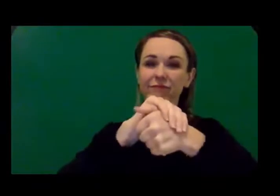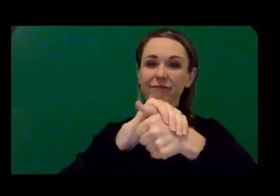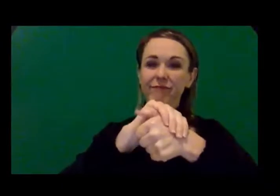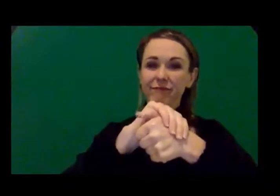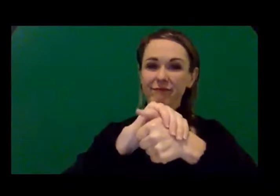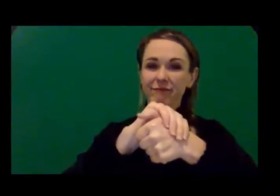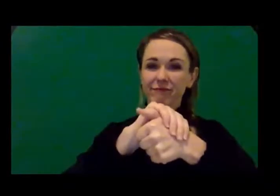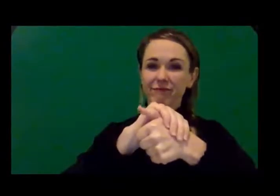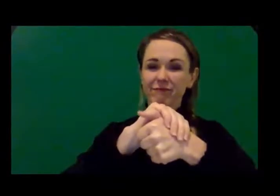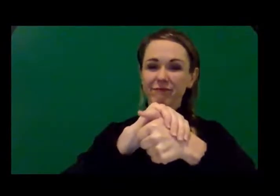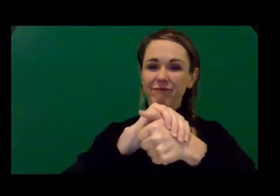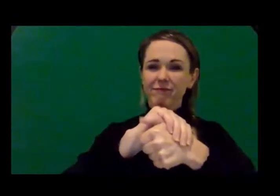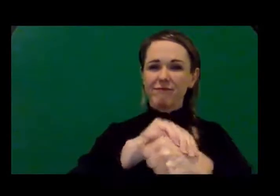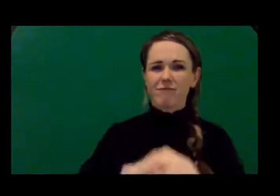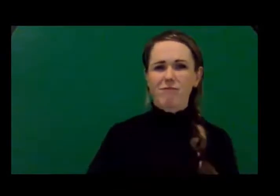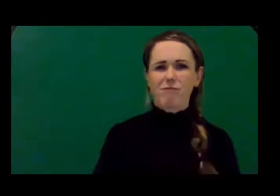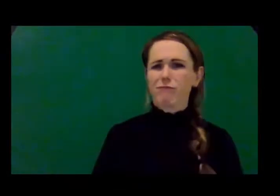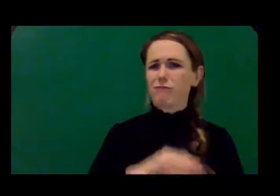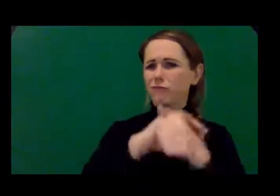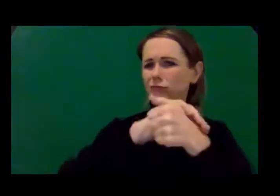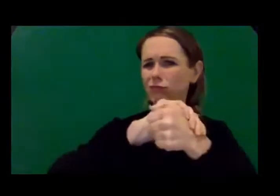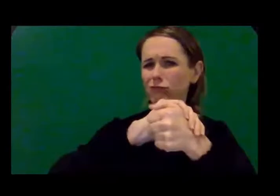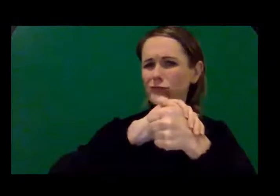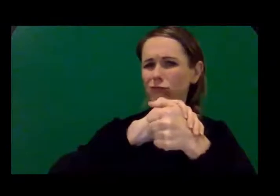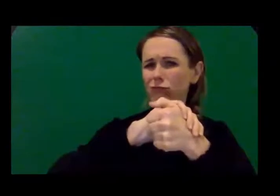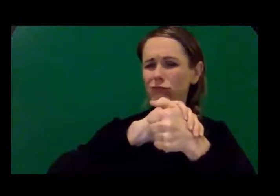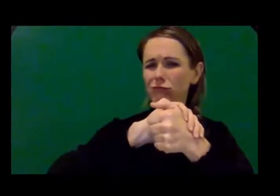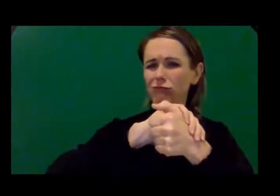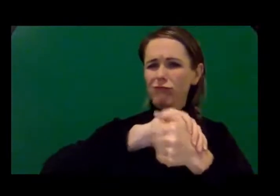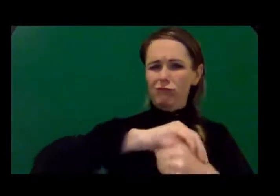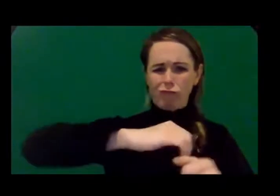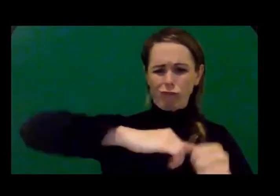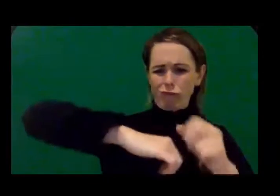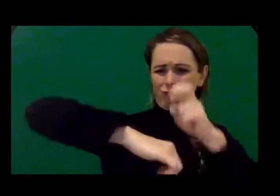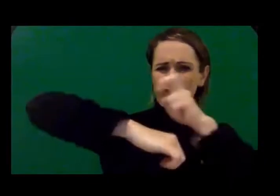And the turtle is sitting on a log.